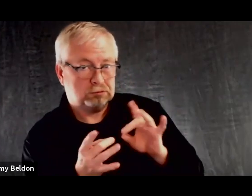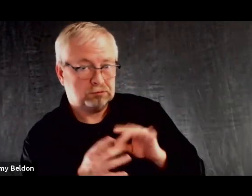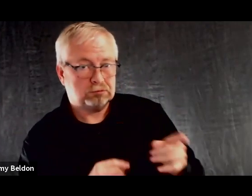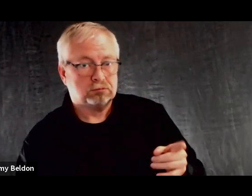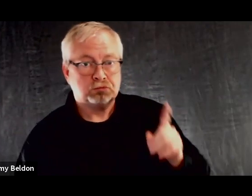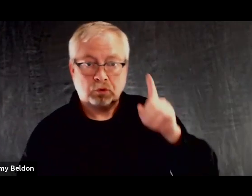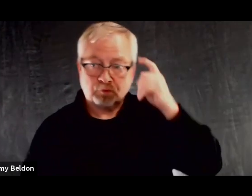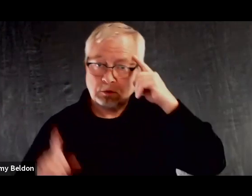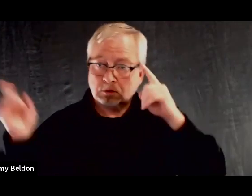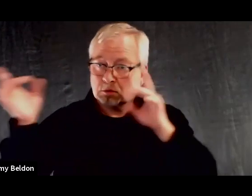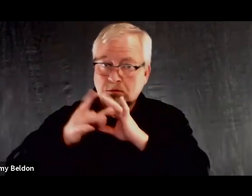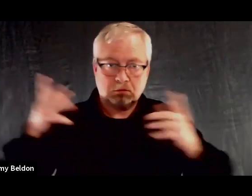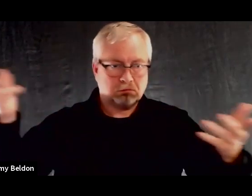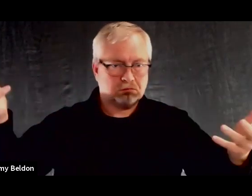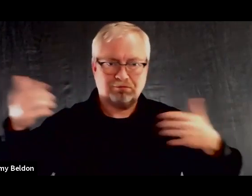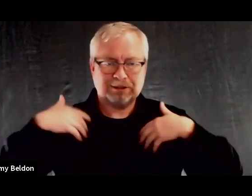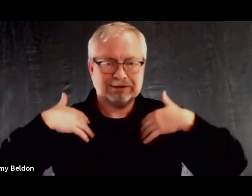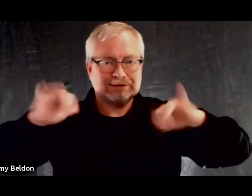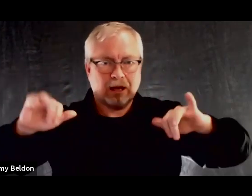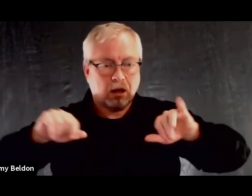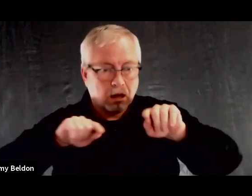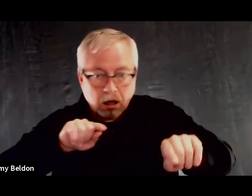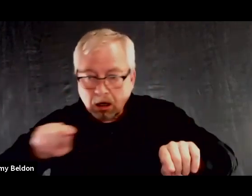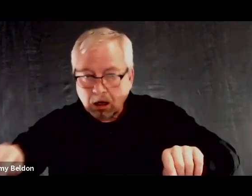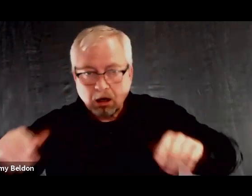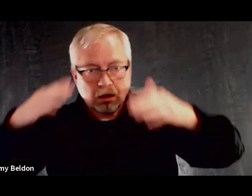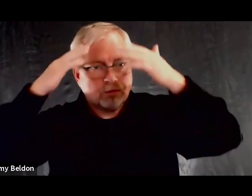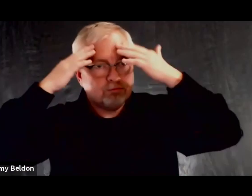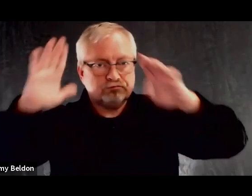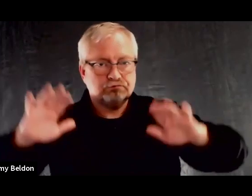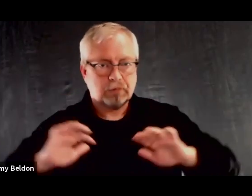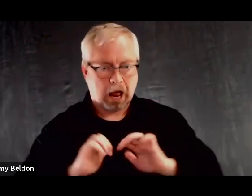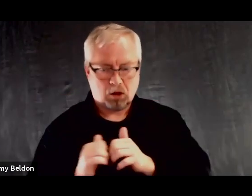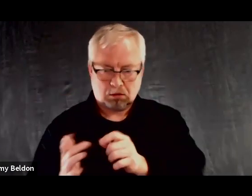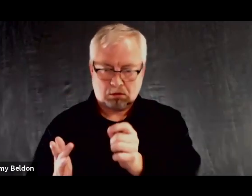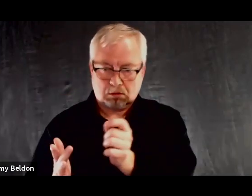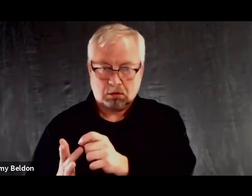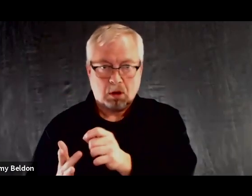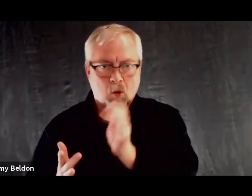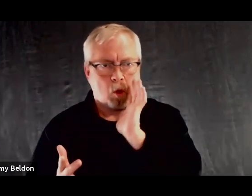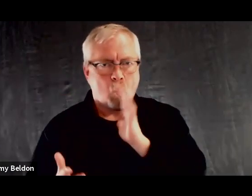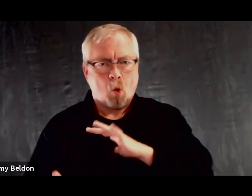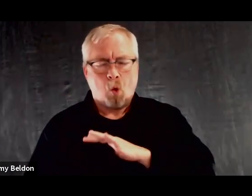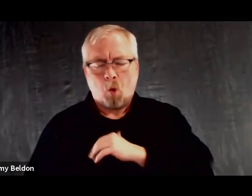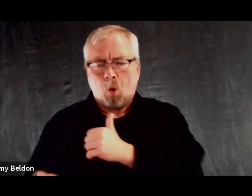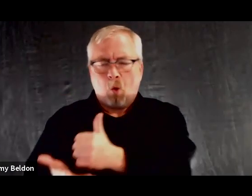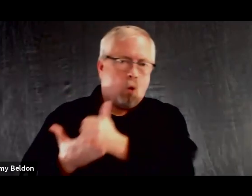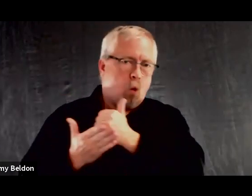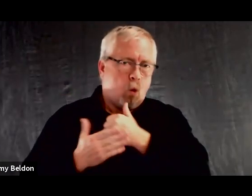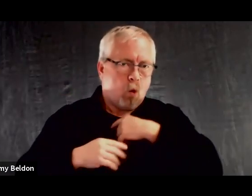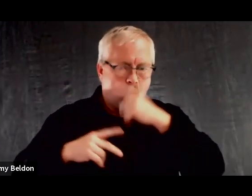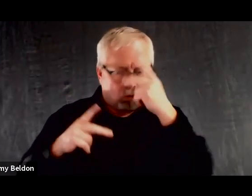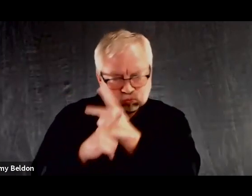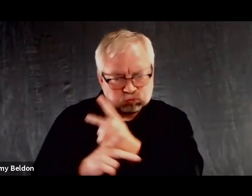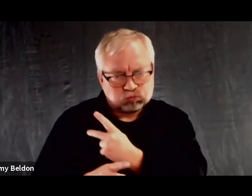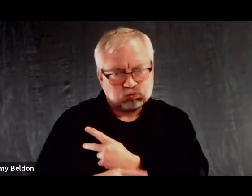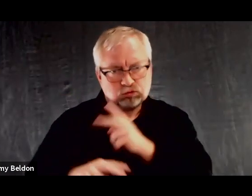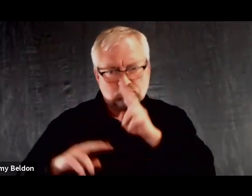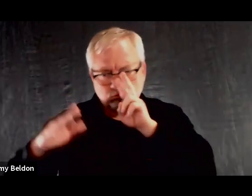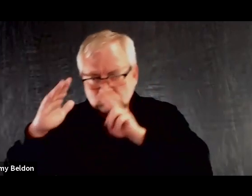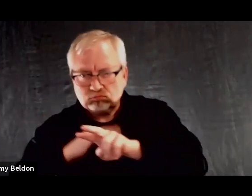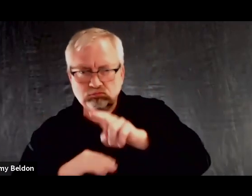about the power of serologic testing to really predict that. And that's where I think that both the university